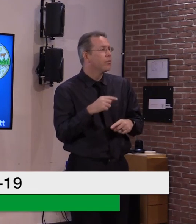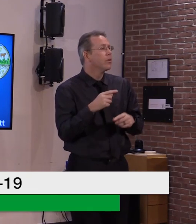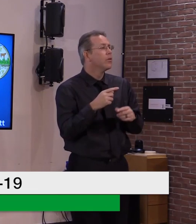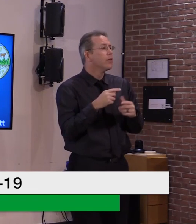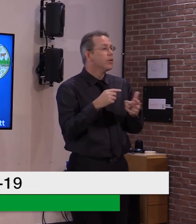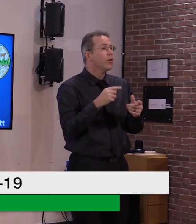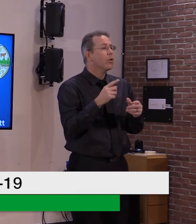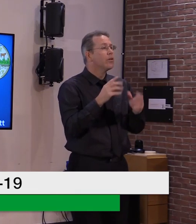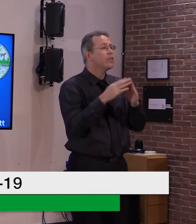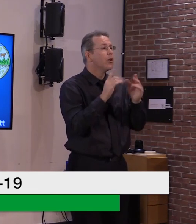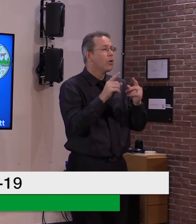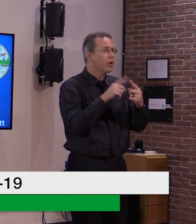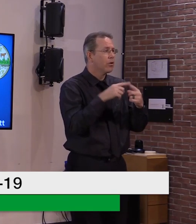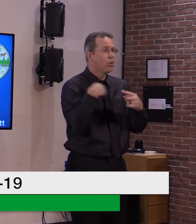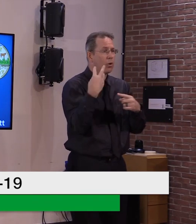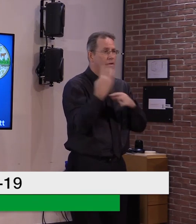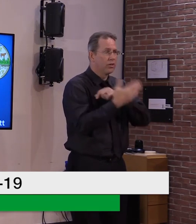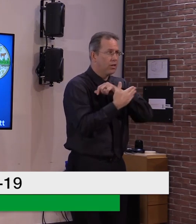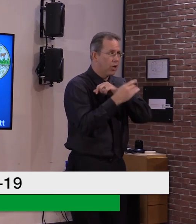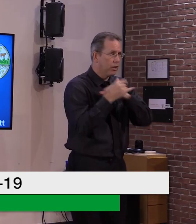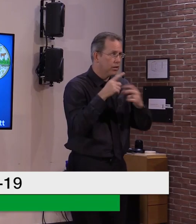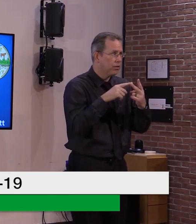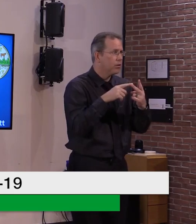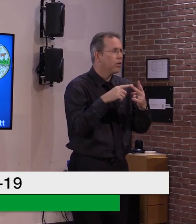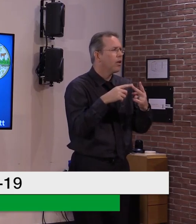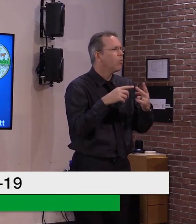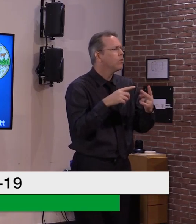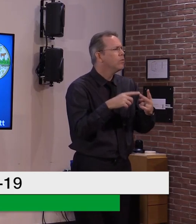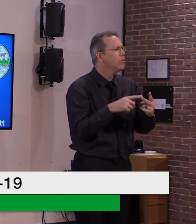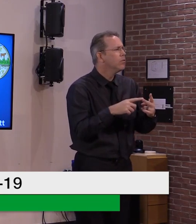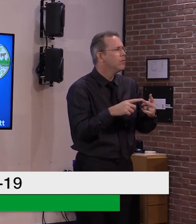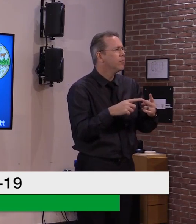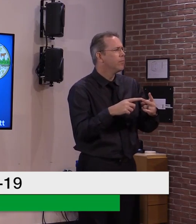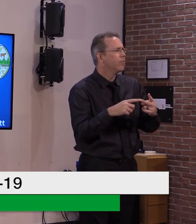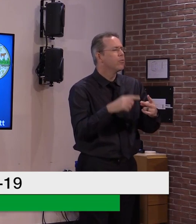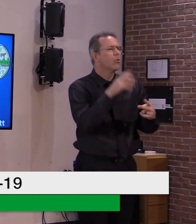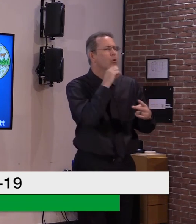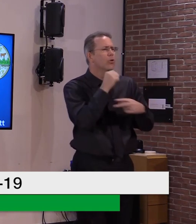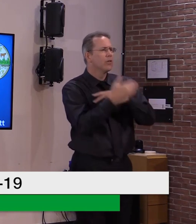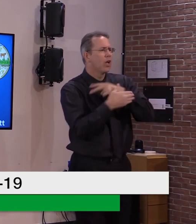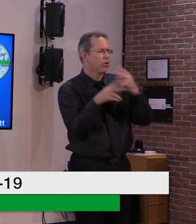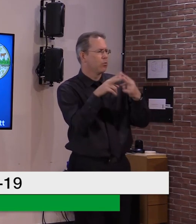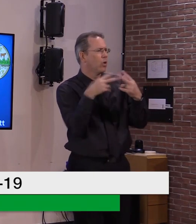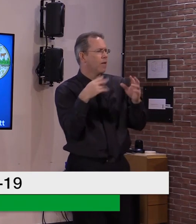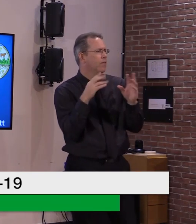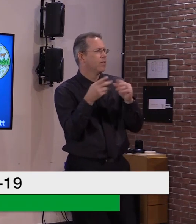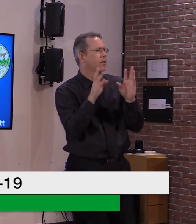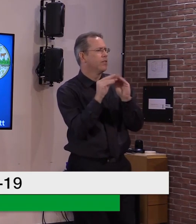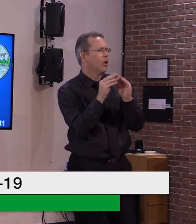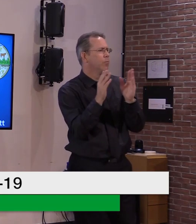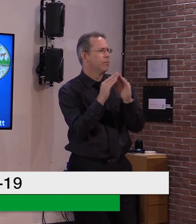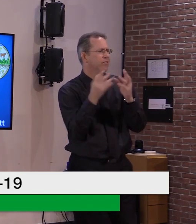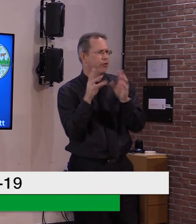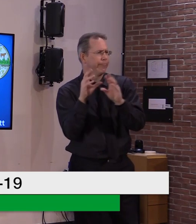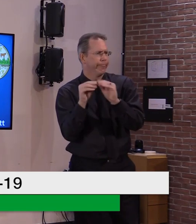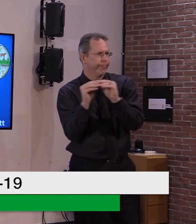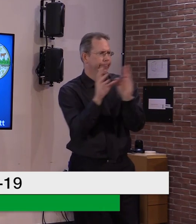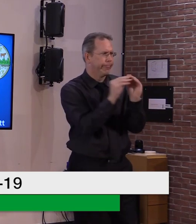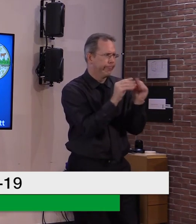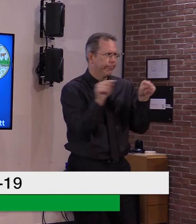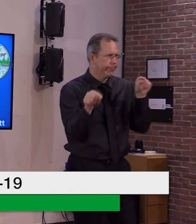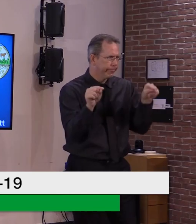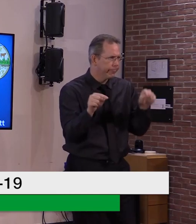we can communicate a message to both of those counties through local trusted local officials so